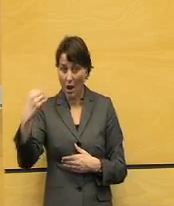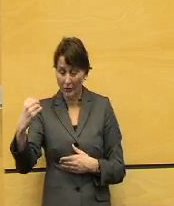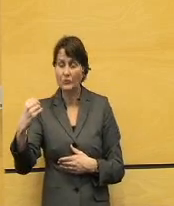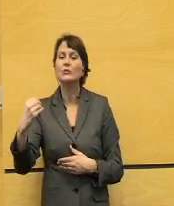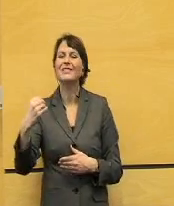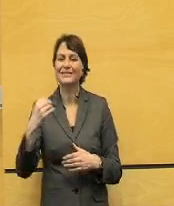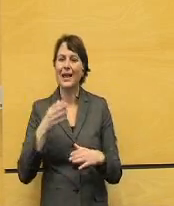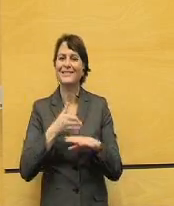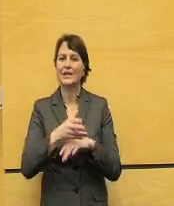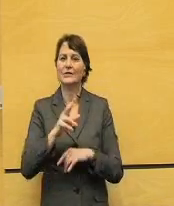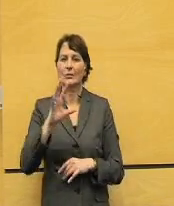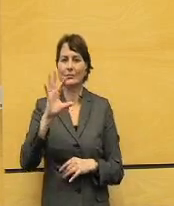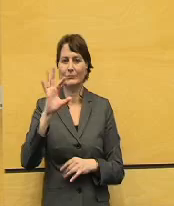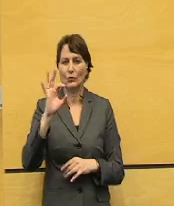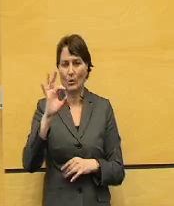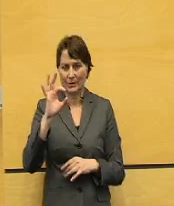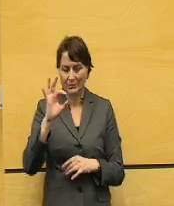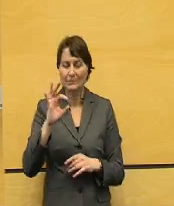toilets,